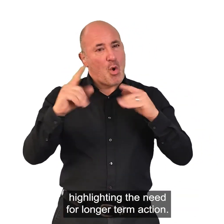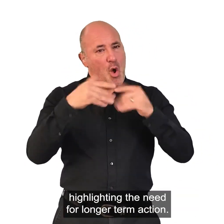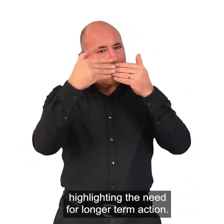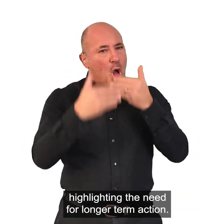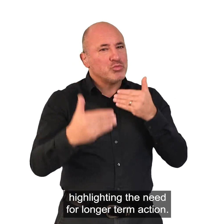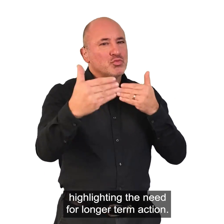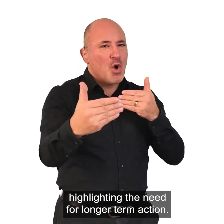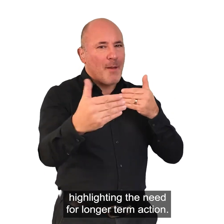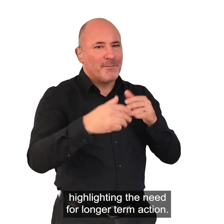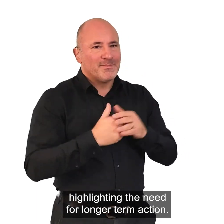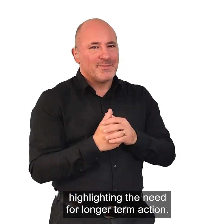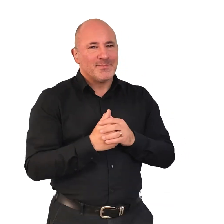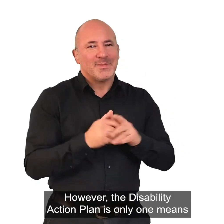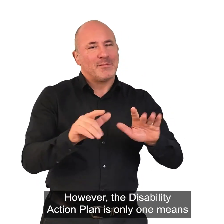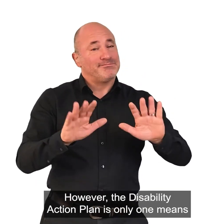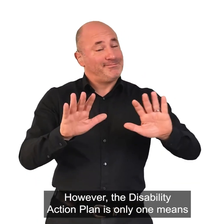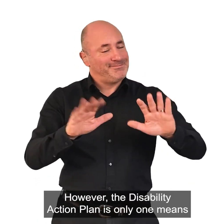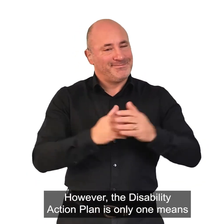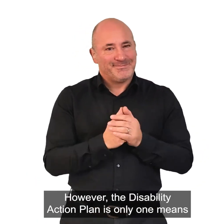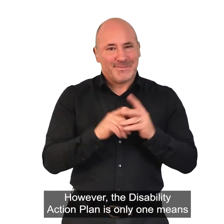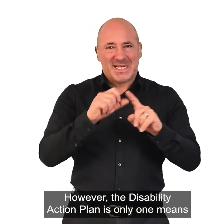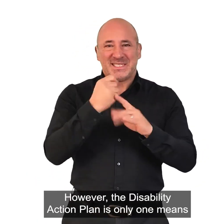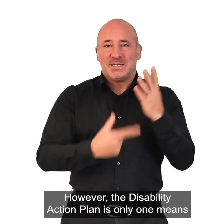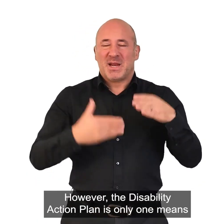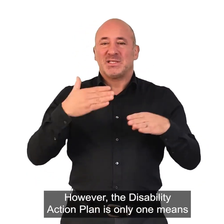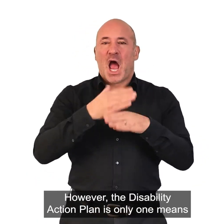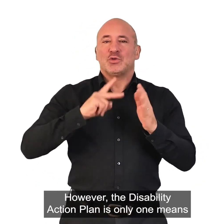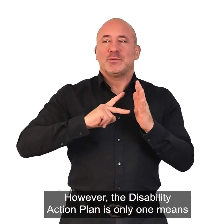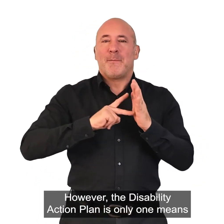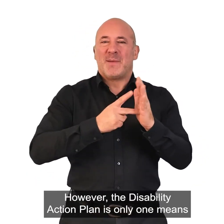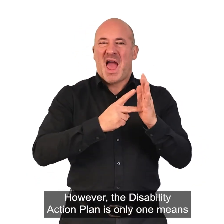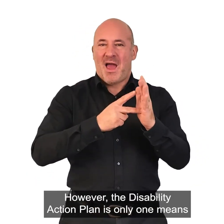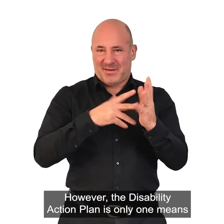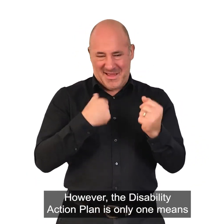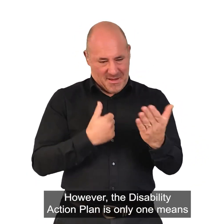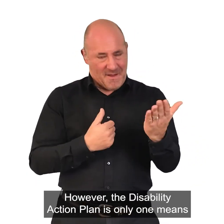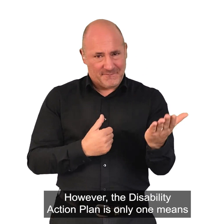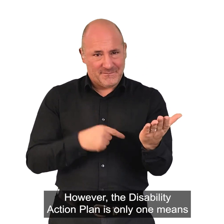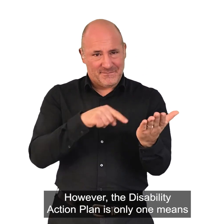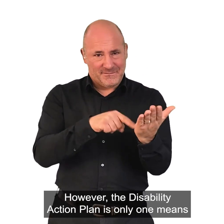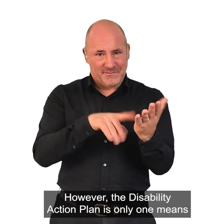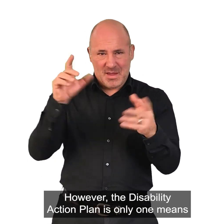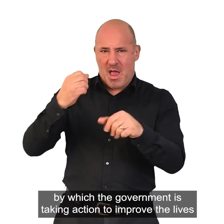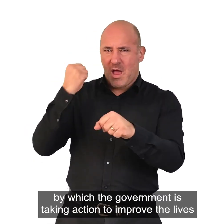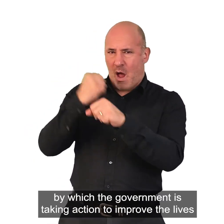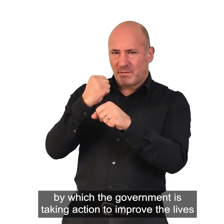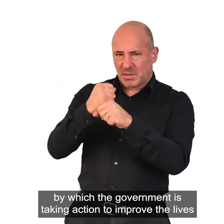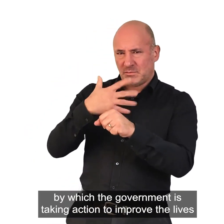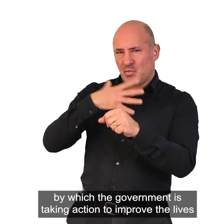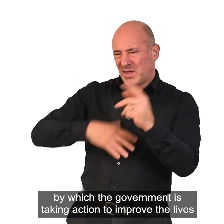highlighting the need for longer-term action. However, the Disability Action Plan is only one means by which the